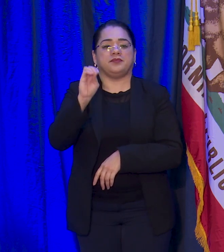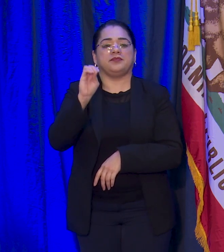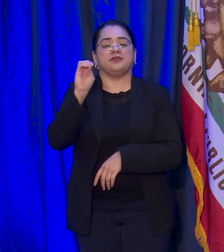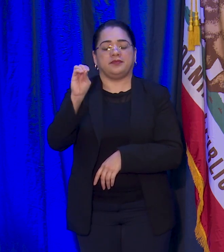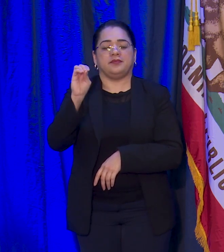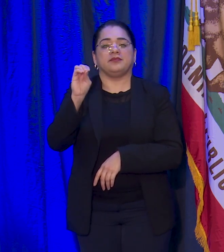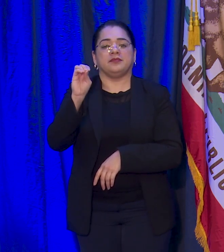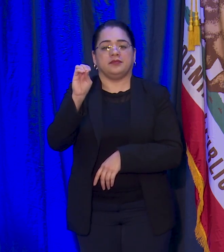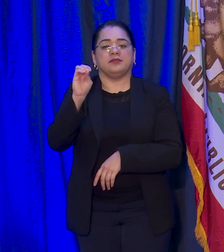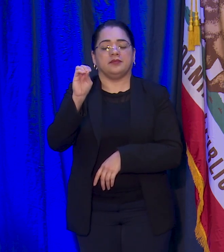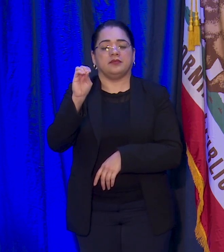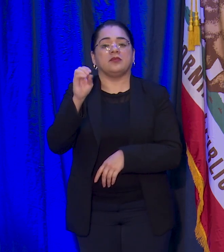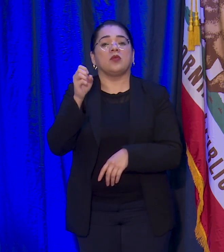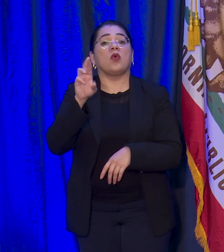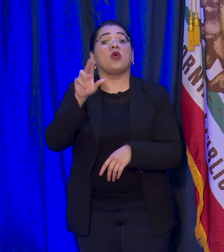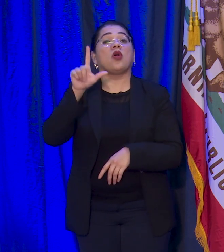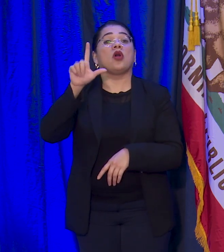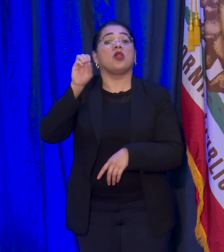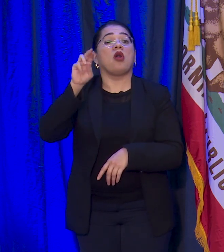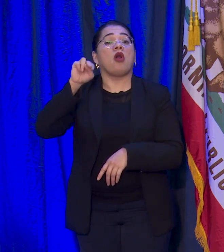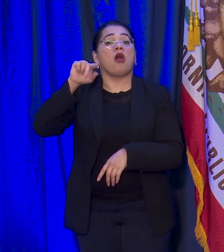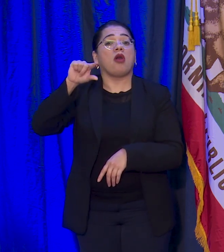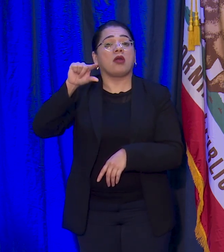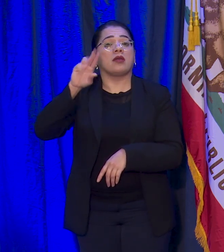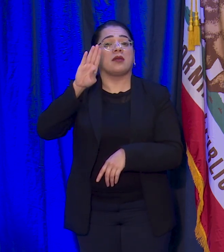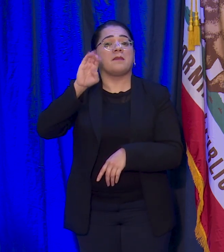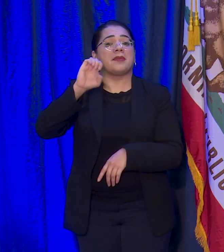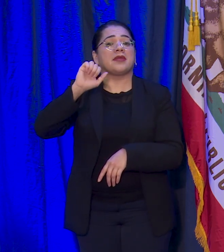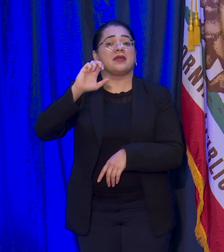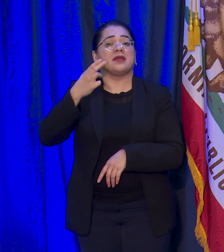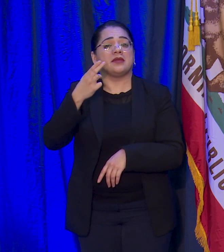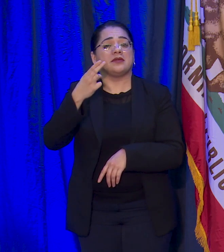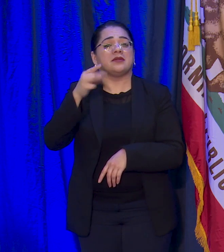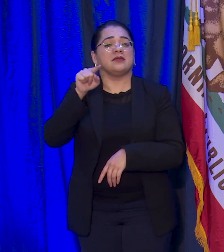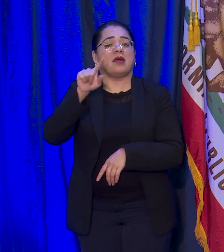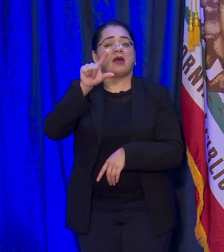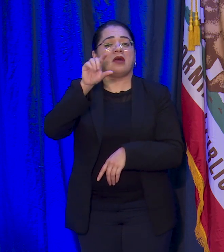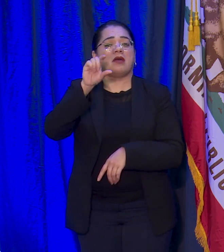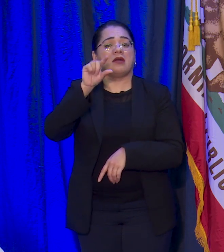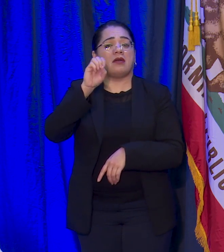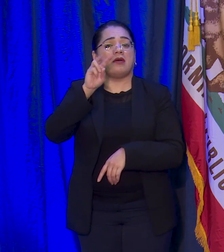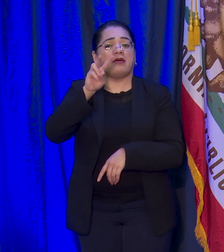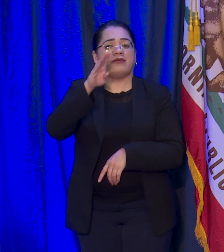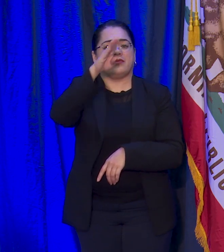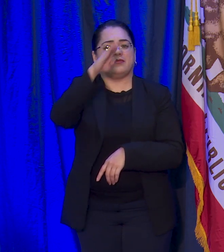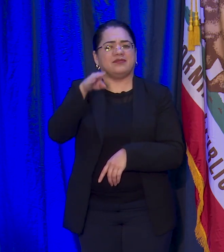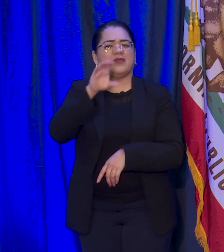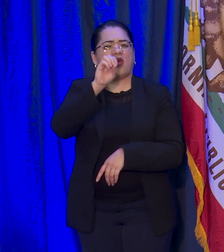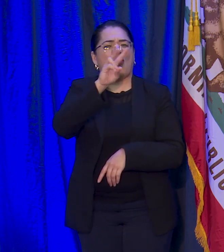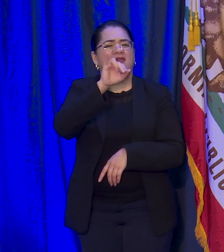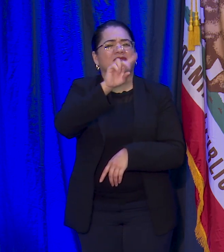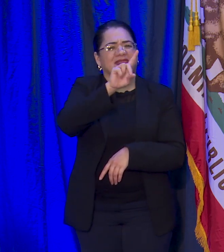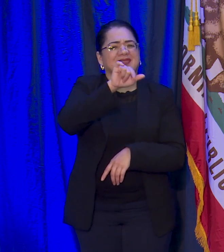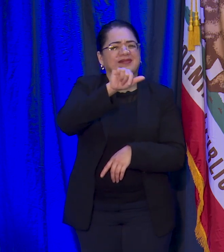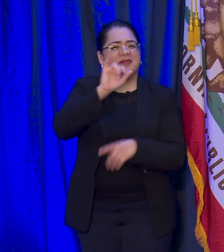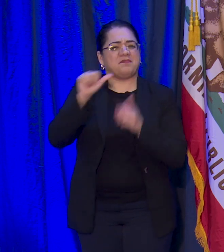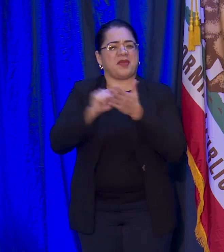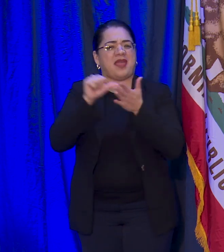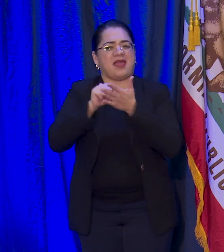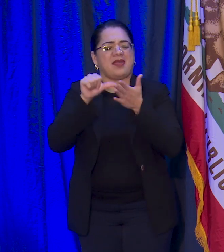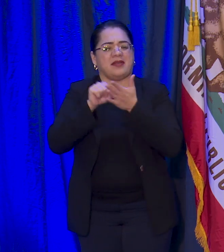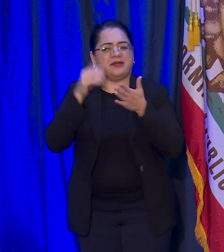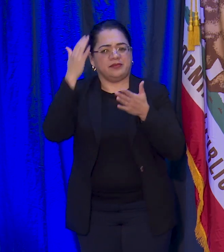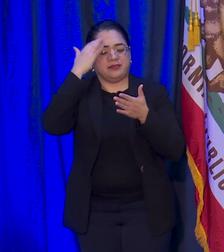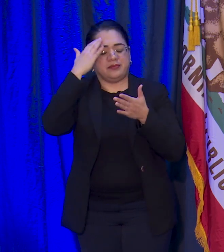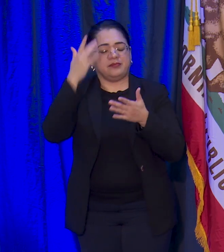570-3700, or you can go to longbeach.gov on the COVID page, and there's a link for businesses and for